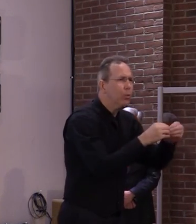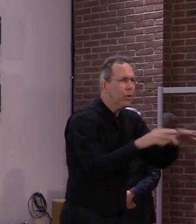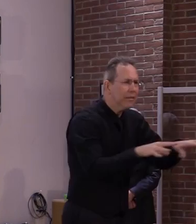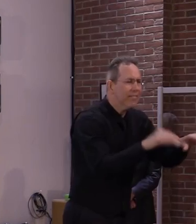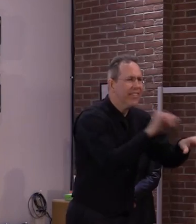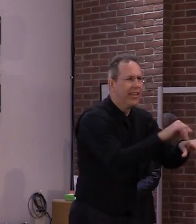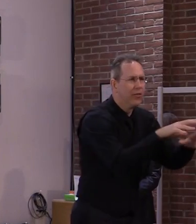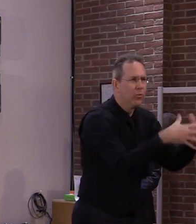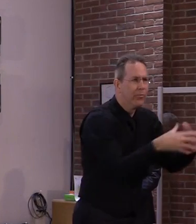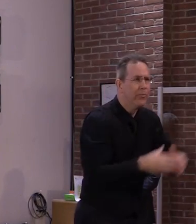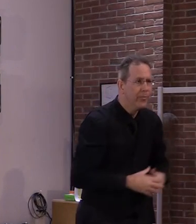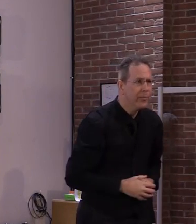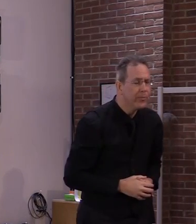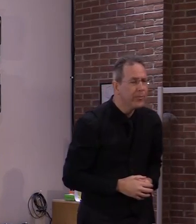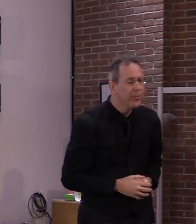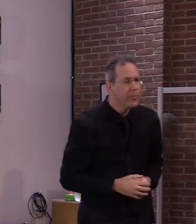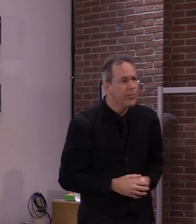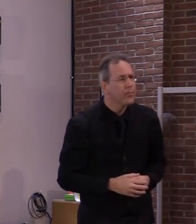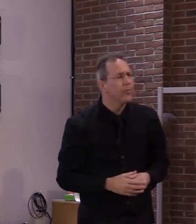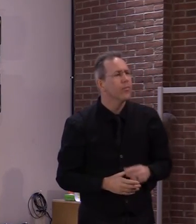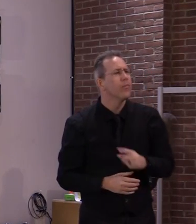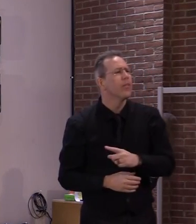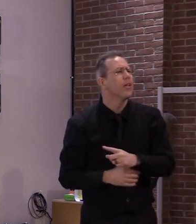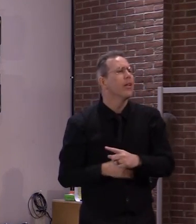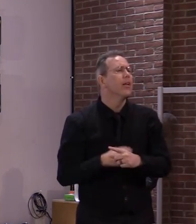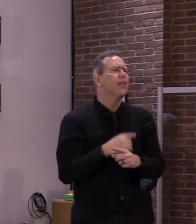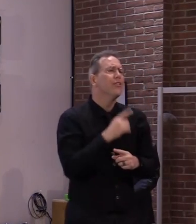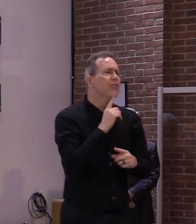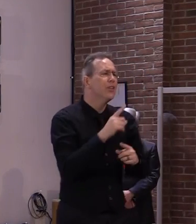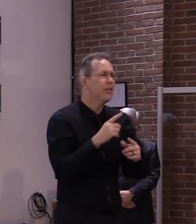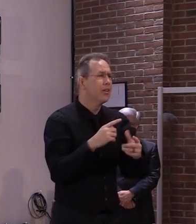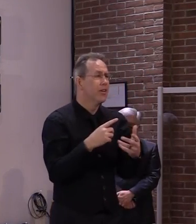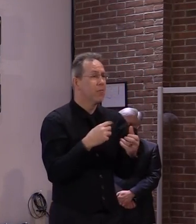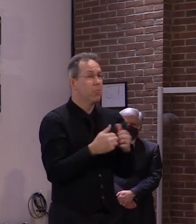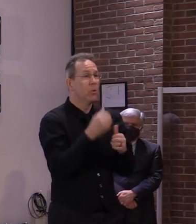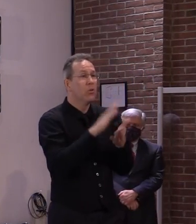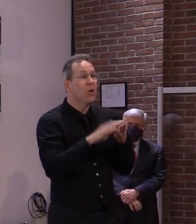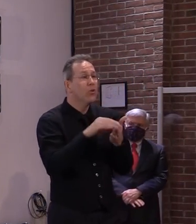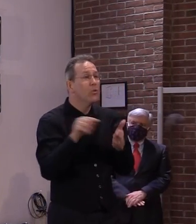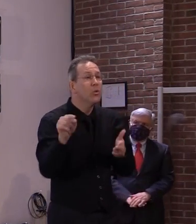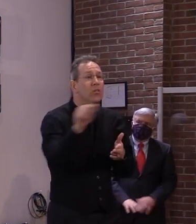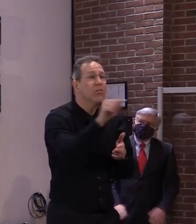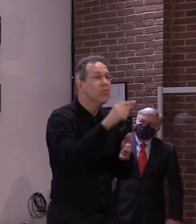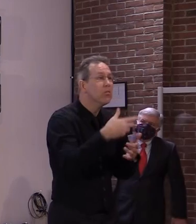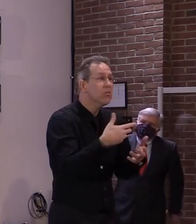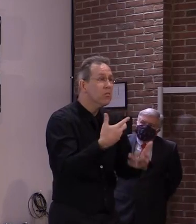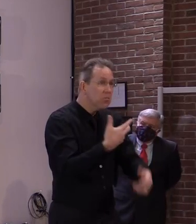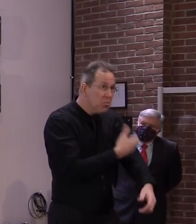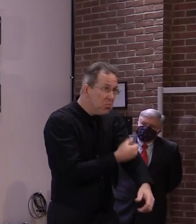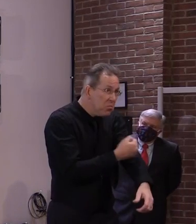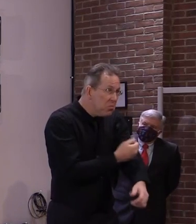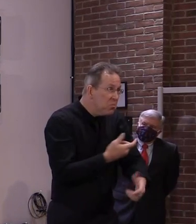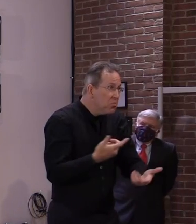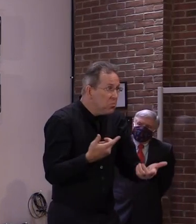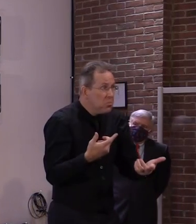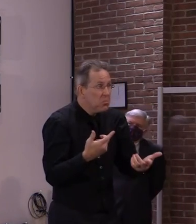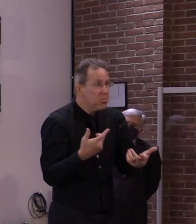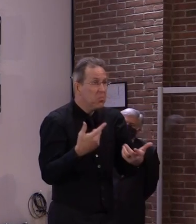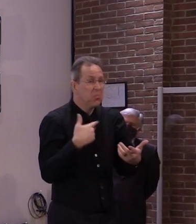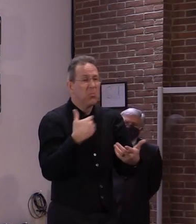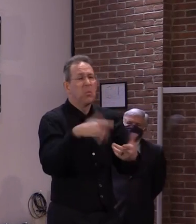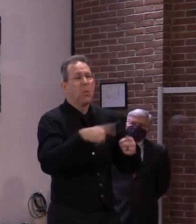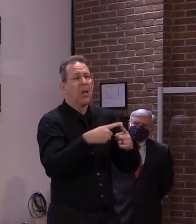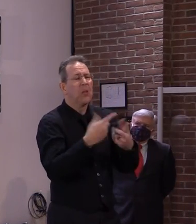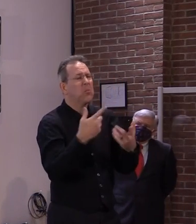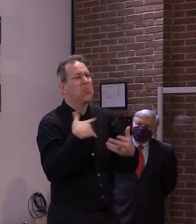in the summertime, at the latest, I would think, based on the pace that things are occurring. So they should be ready for the